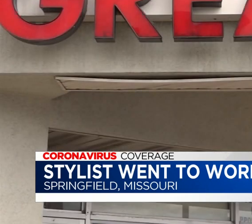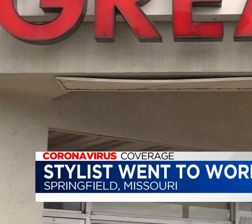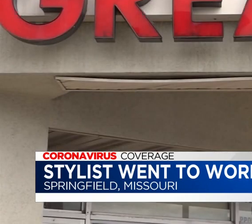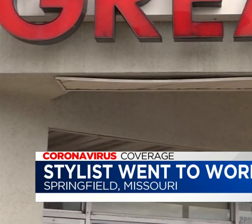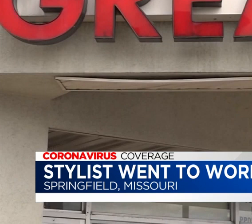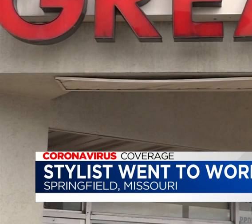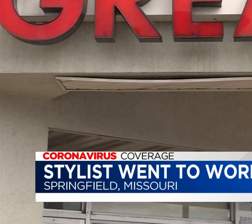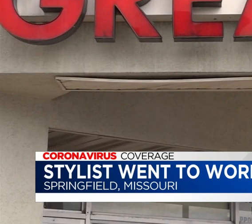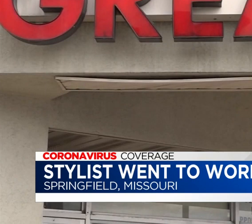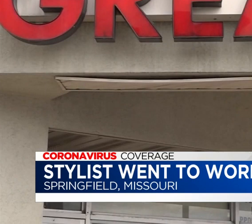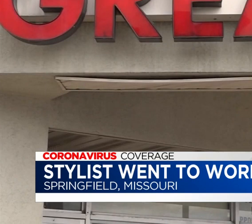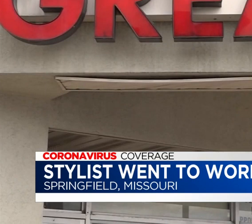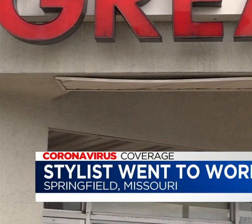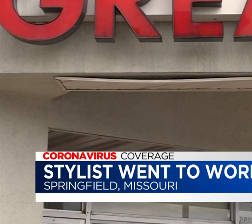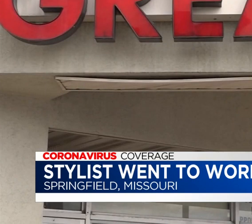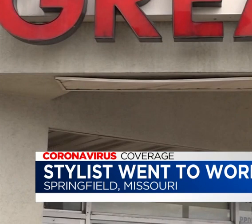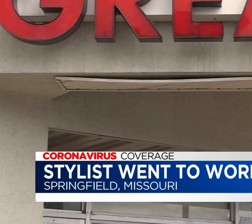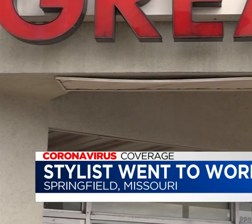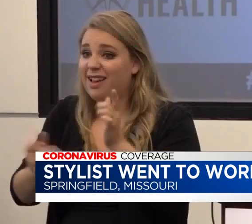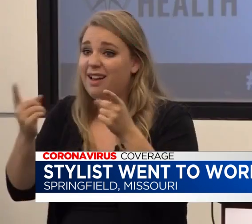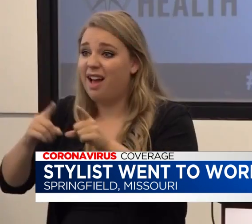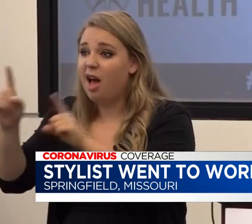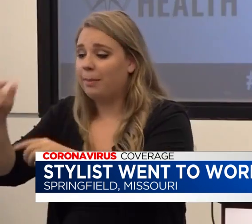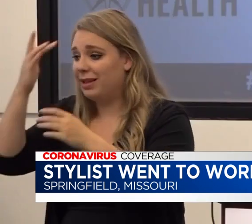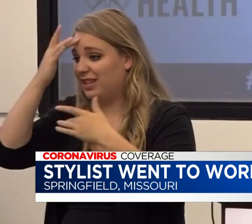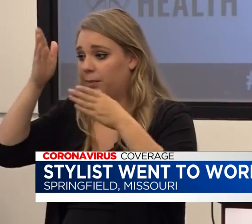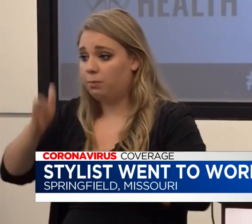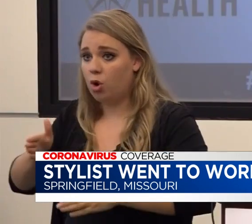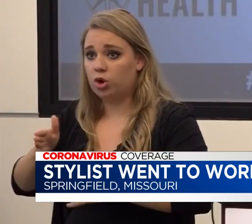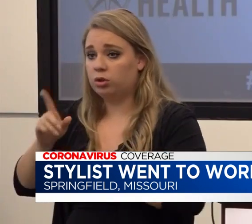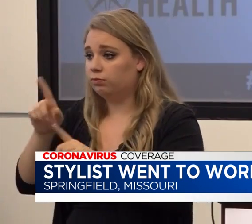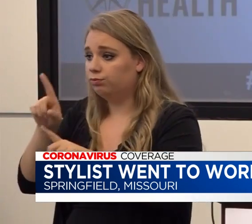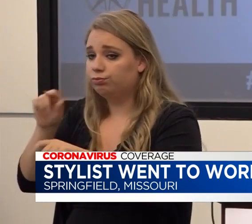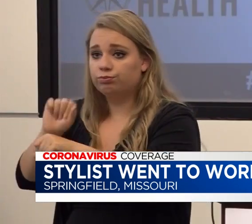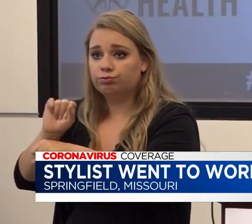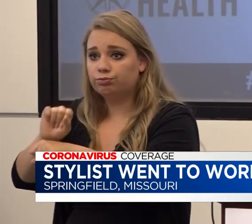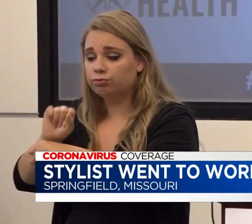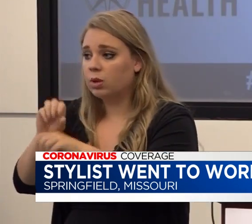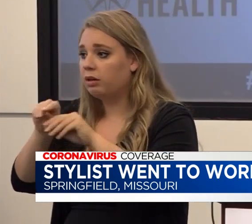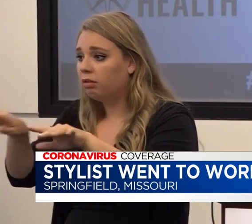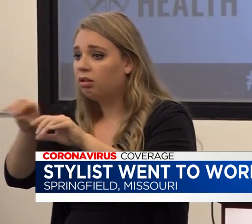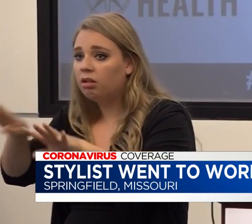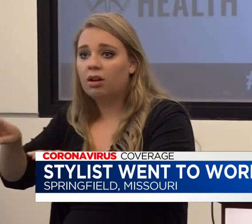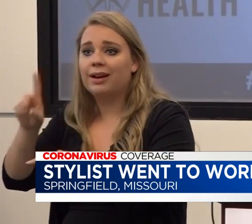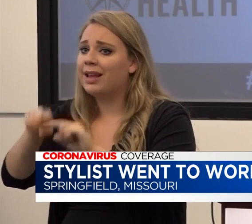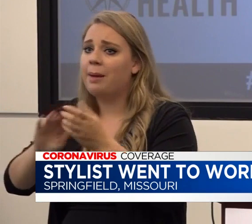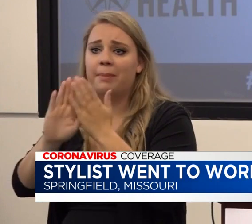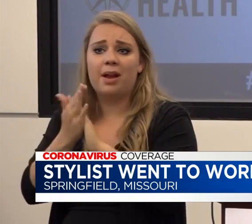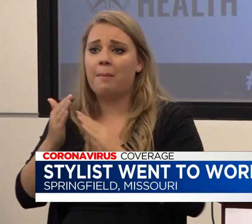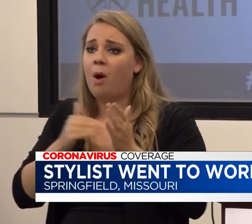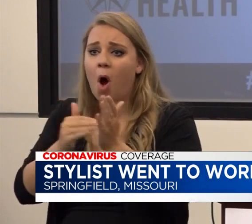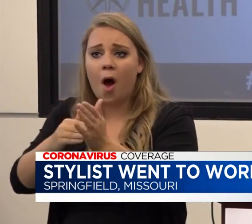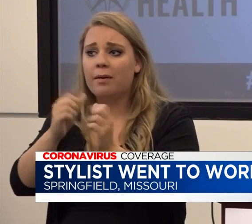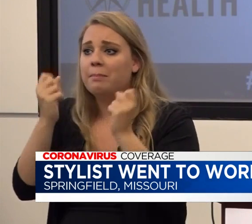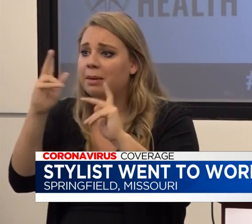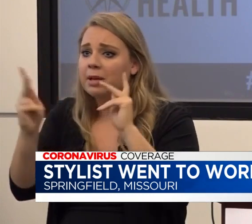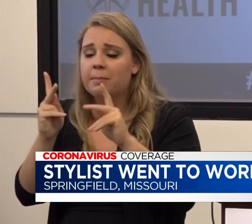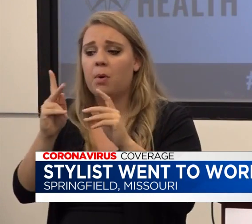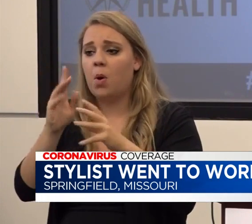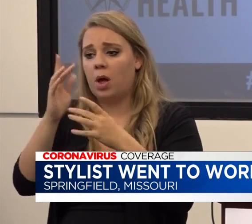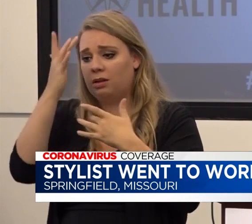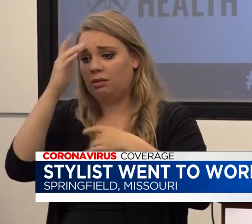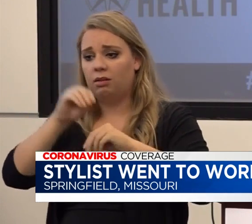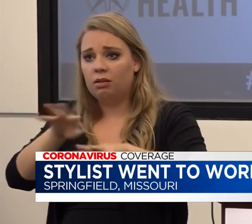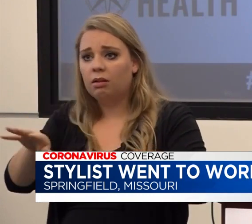Goddard says this can't happen anymore. We can't make this a regular habit, or our capability as a community will